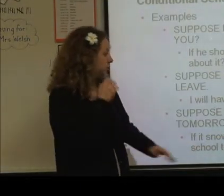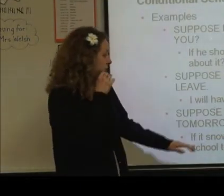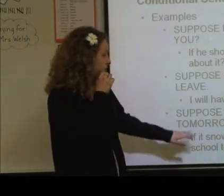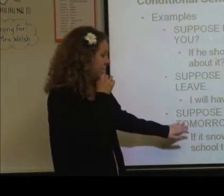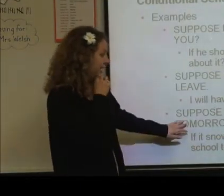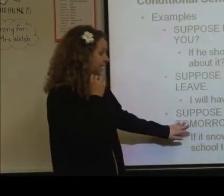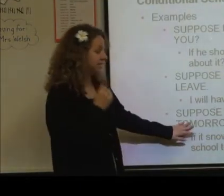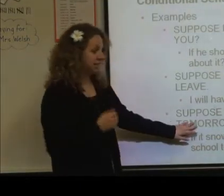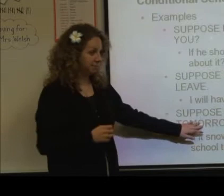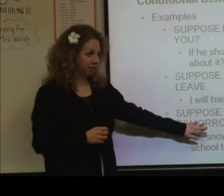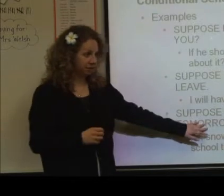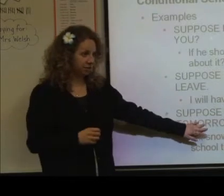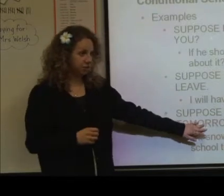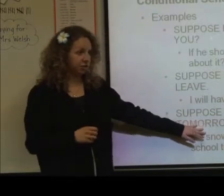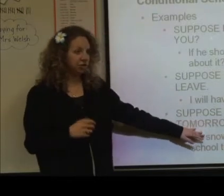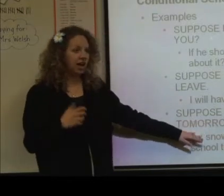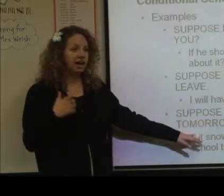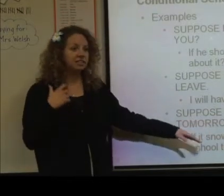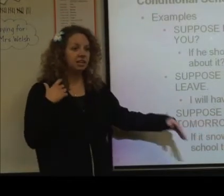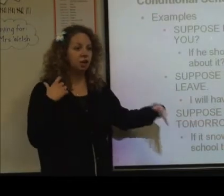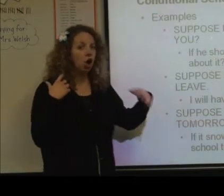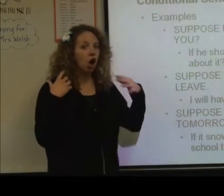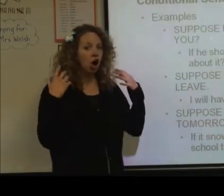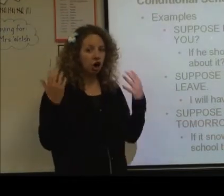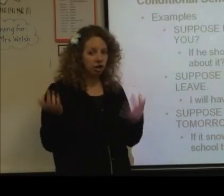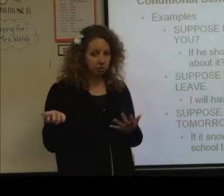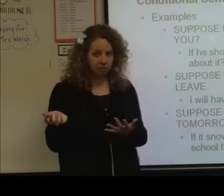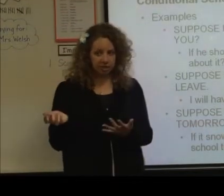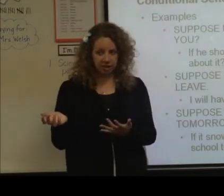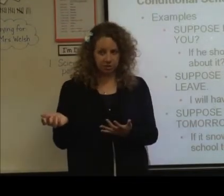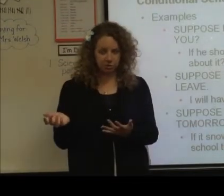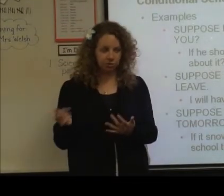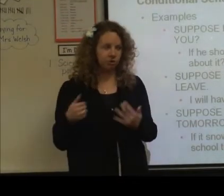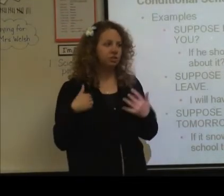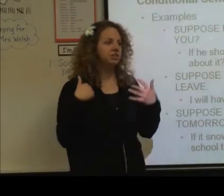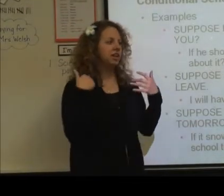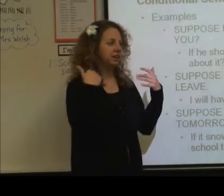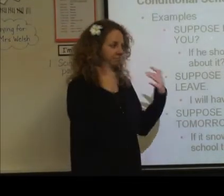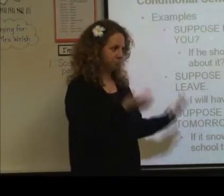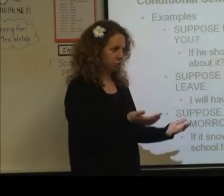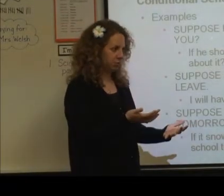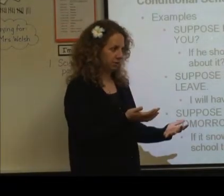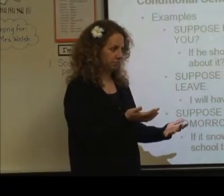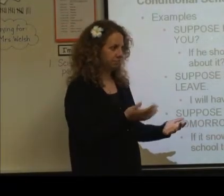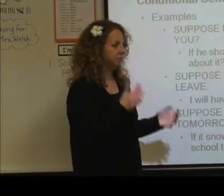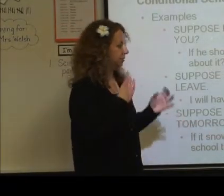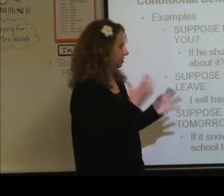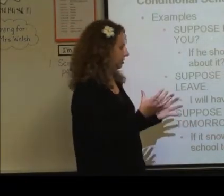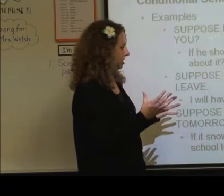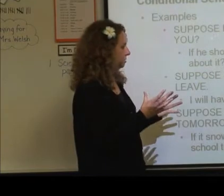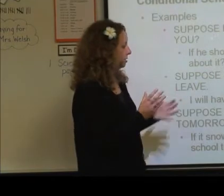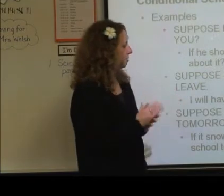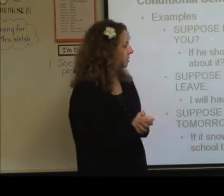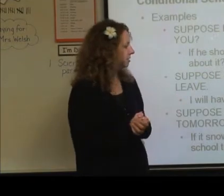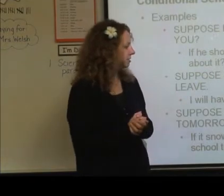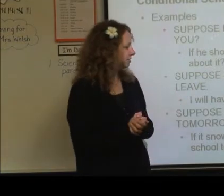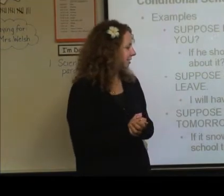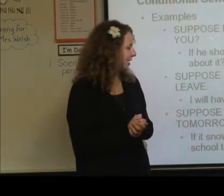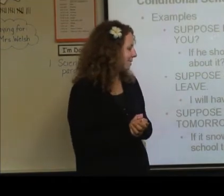So it's making a statement. So you're not asking, are you going to cancel school? You're saying you will. So that's what that part is. Okay?